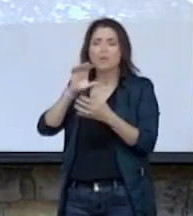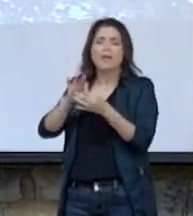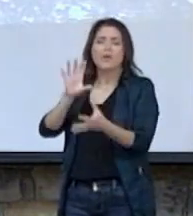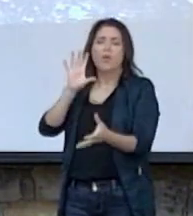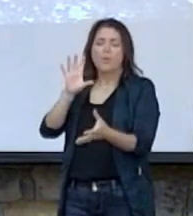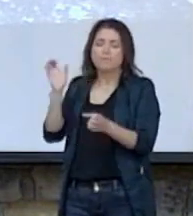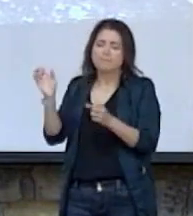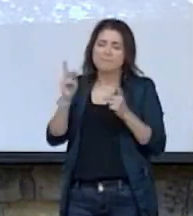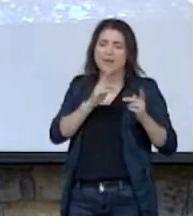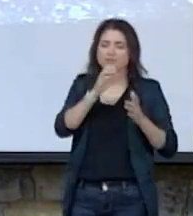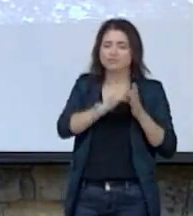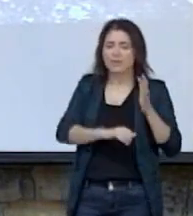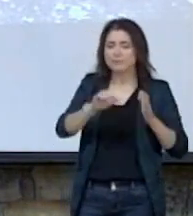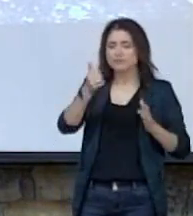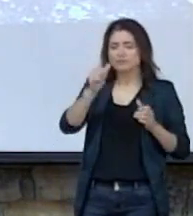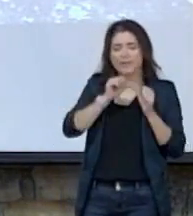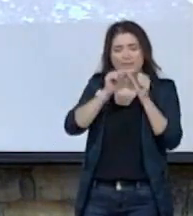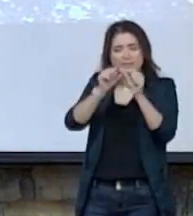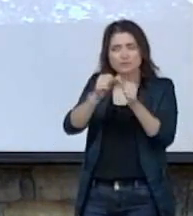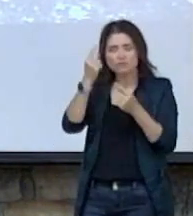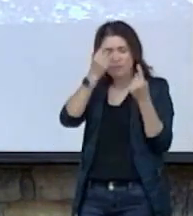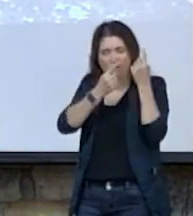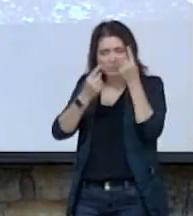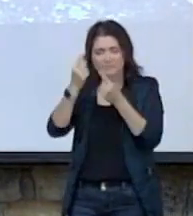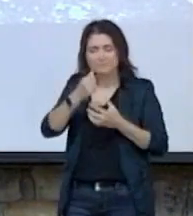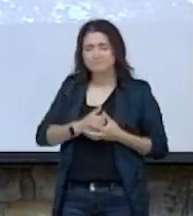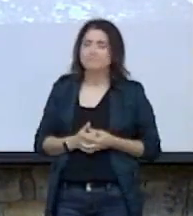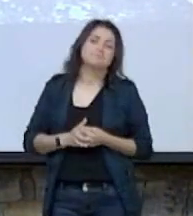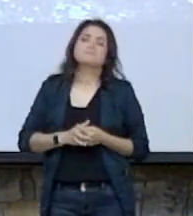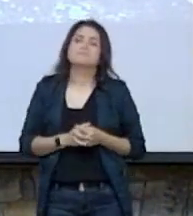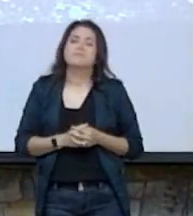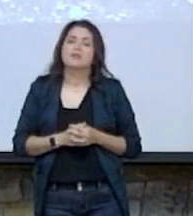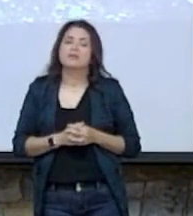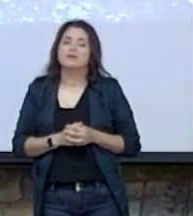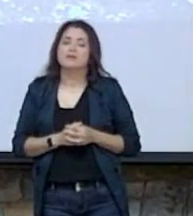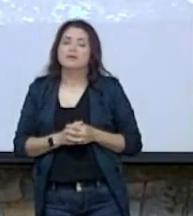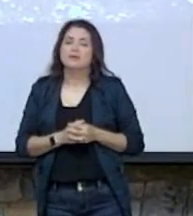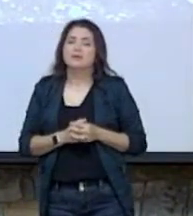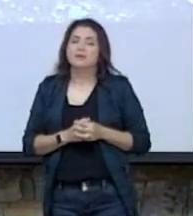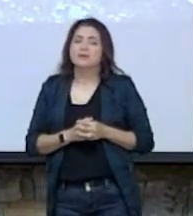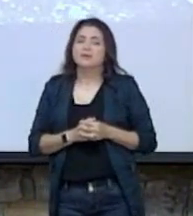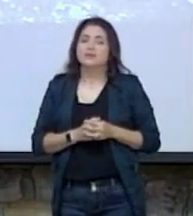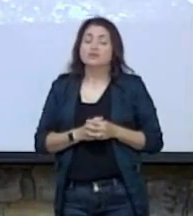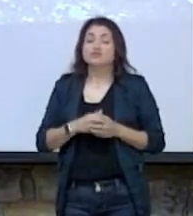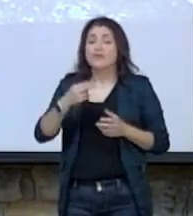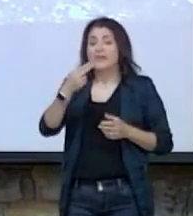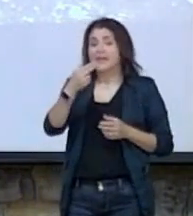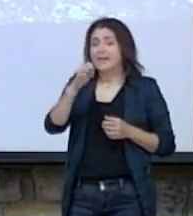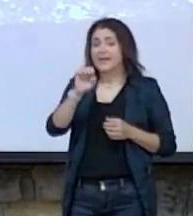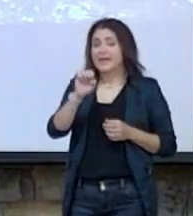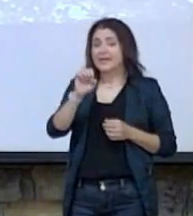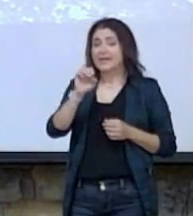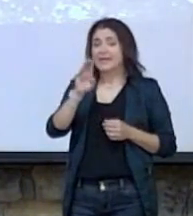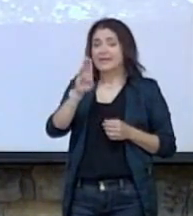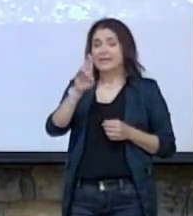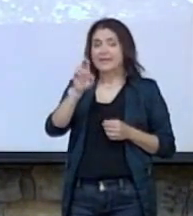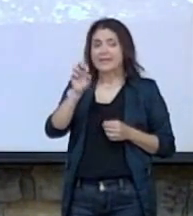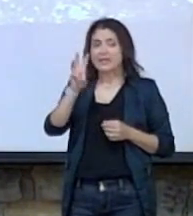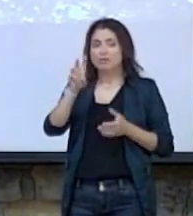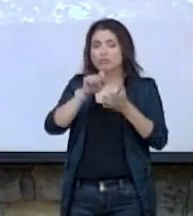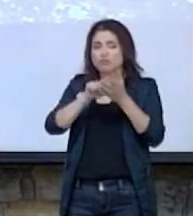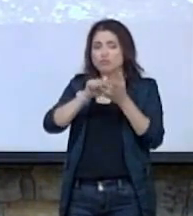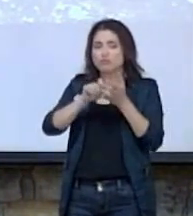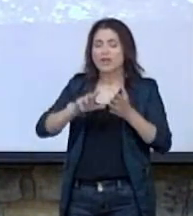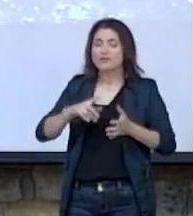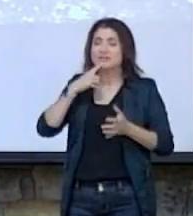chapter 10. Let's continue our thoughts from there. So the Hebrew writer says in verse 23, hold fast